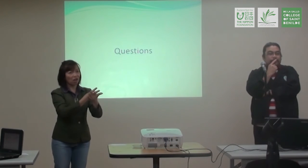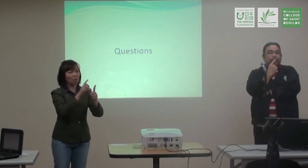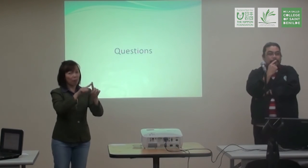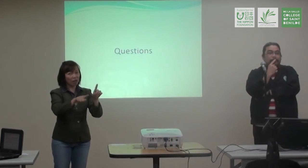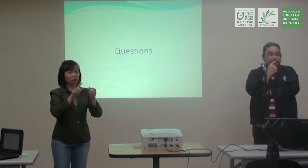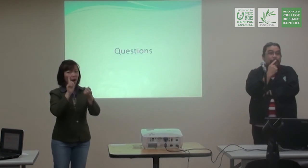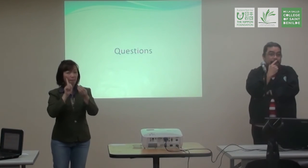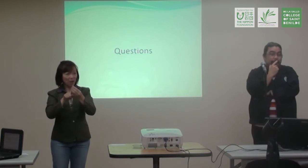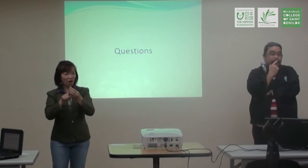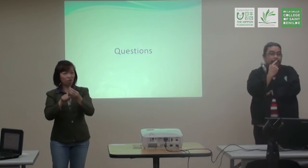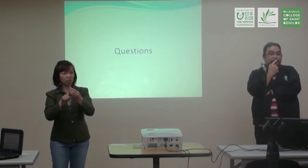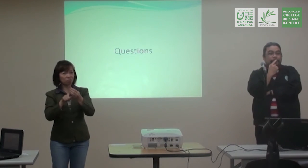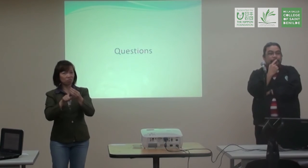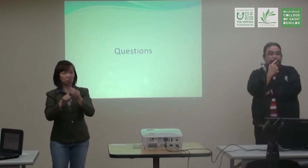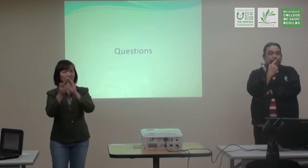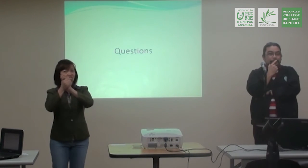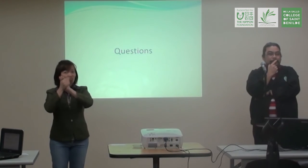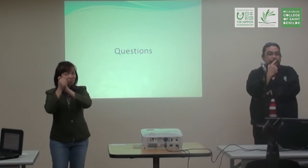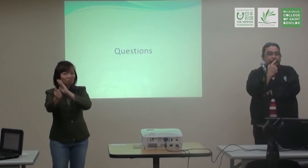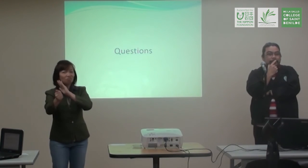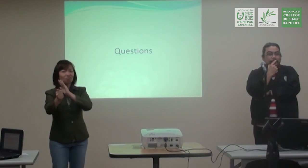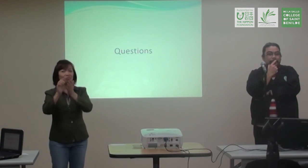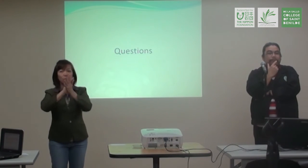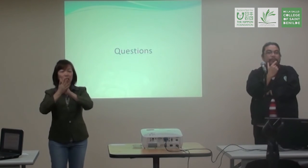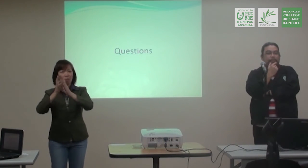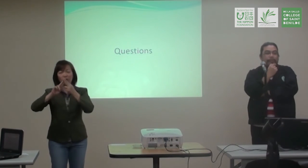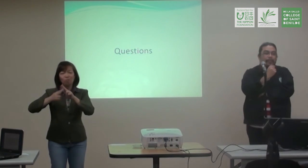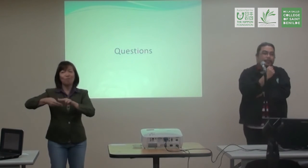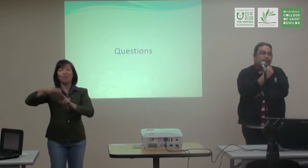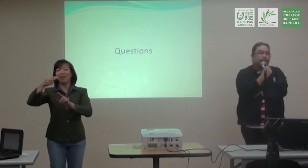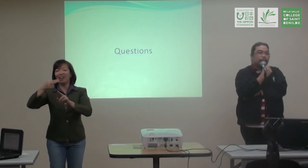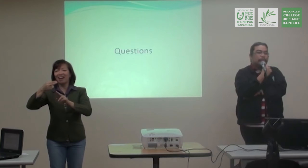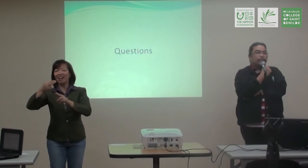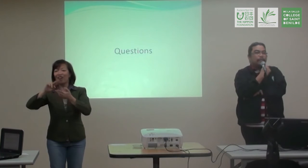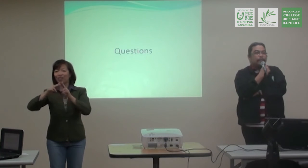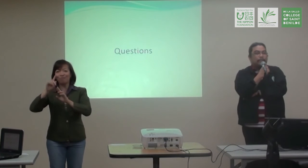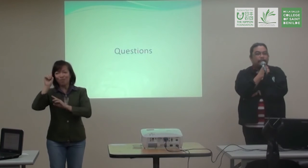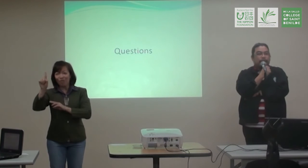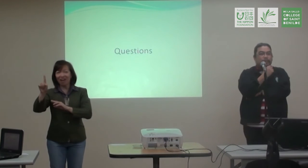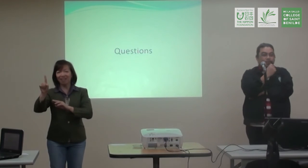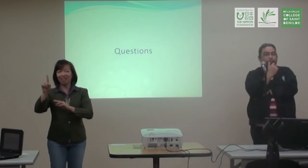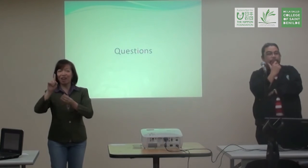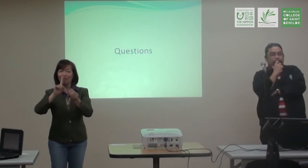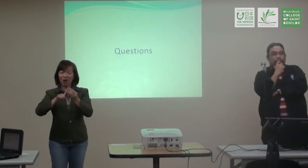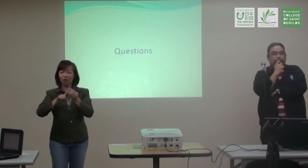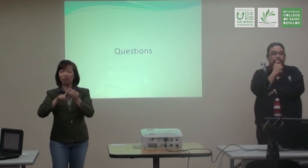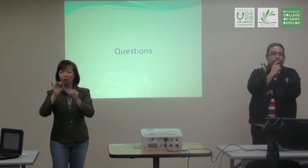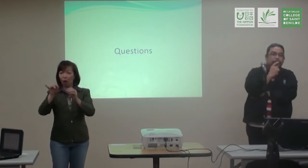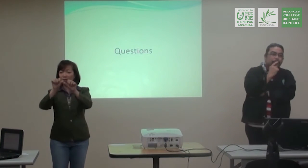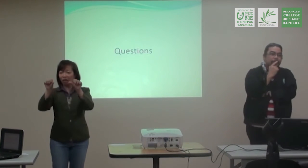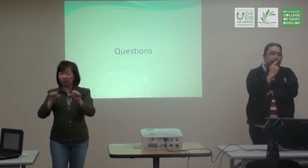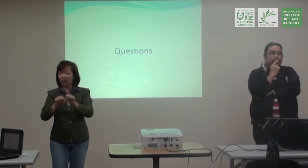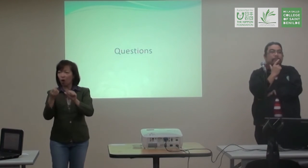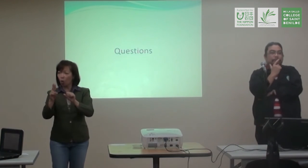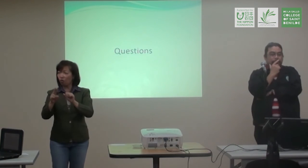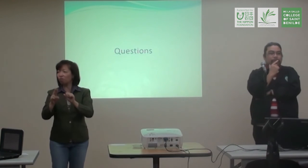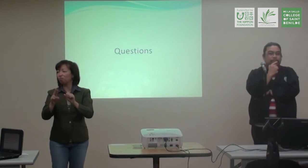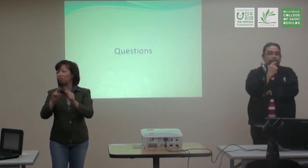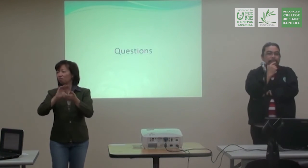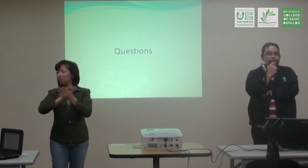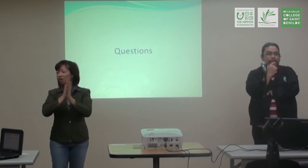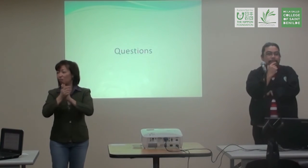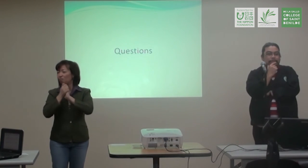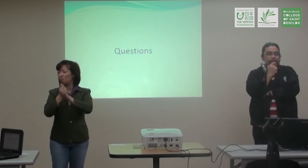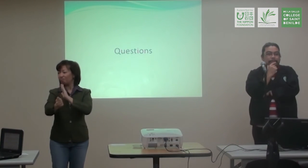their potentiality to excel, as compared to a criteria of excellence,